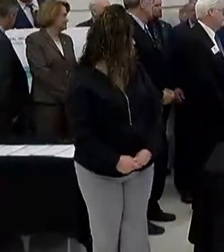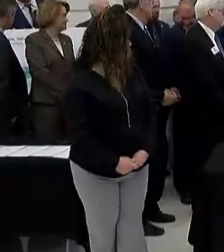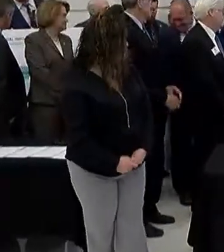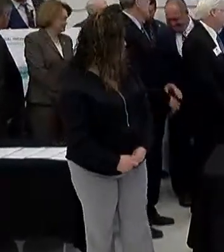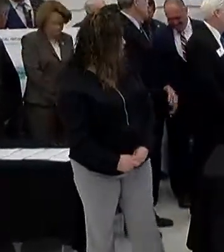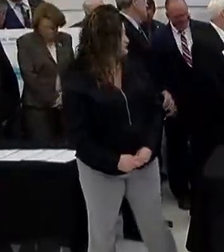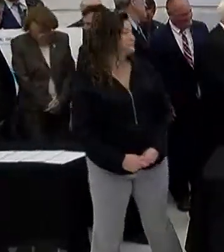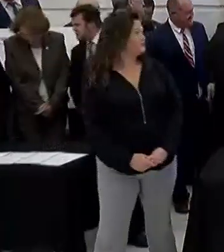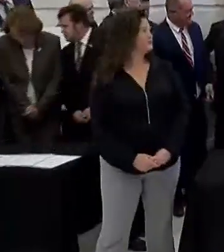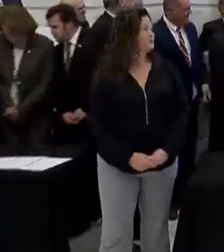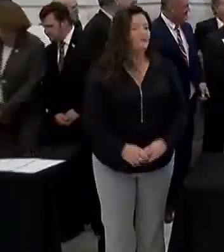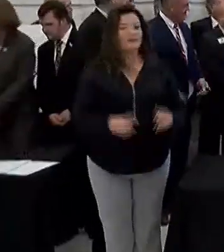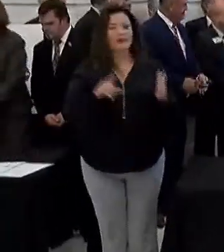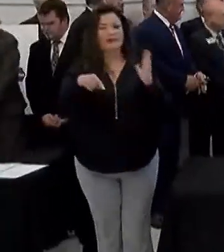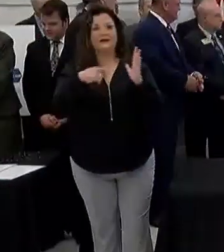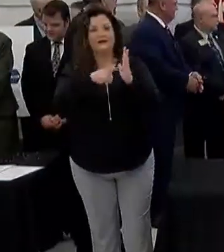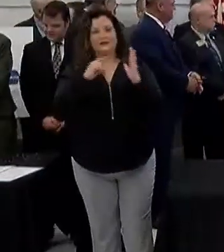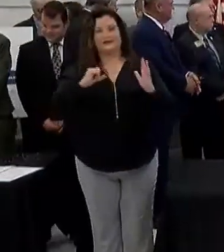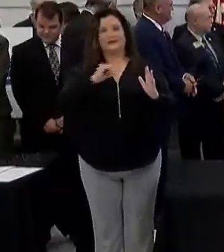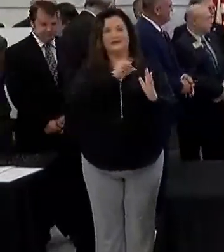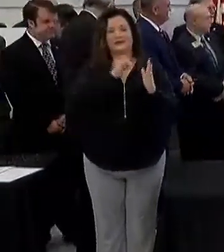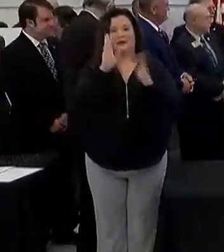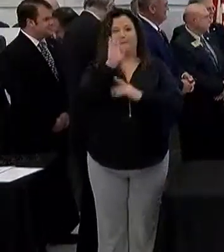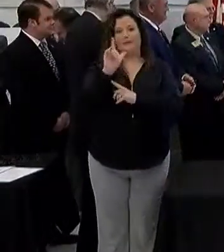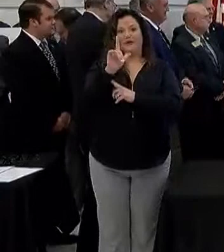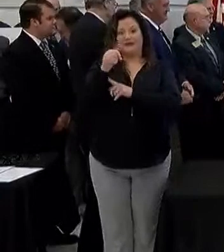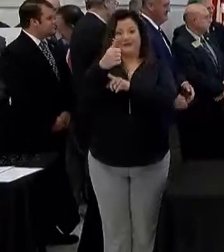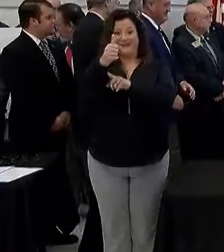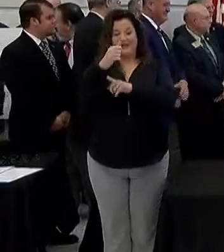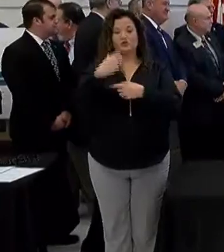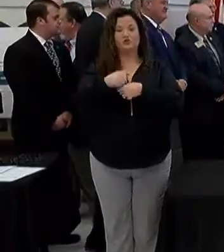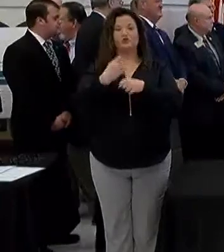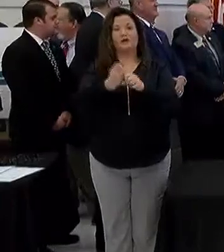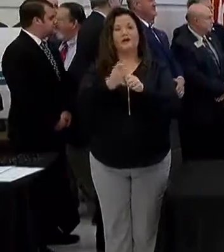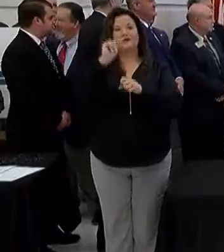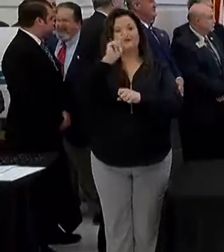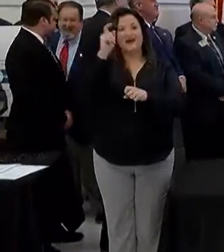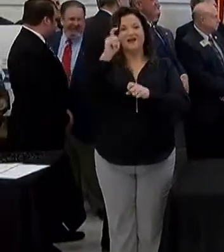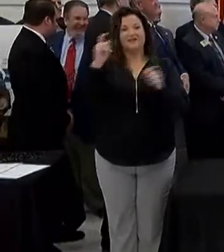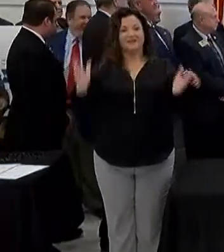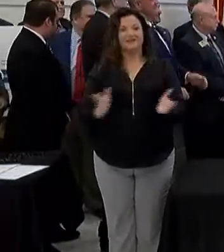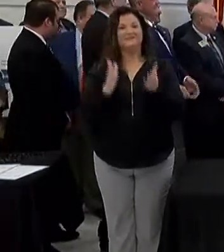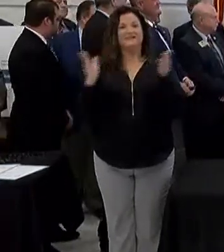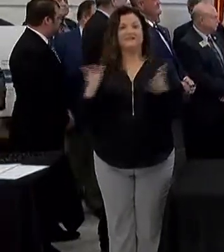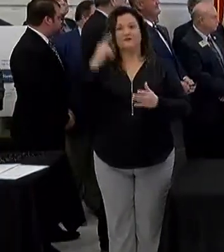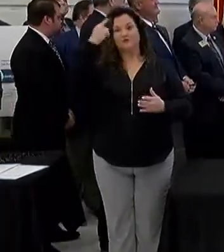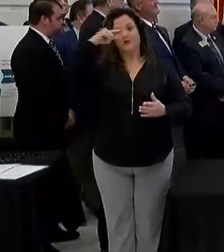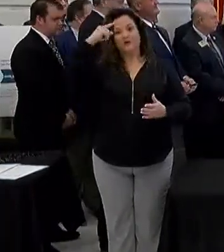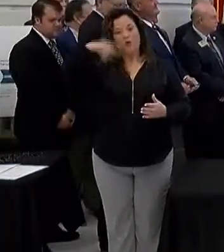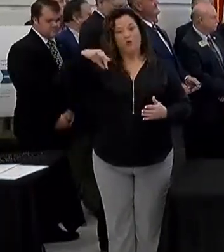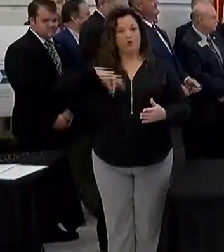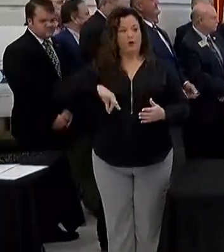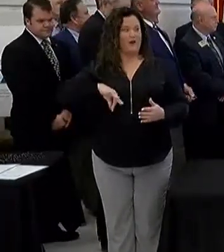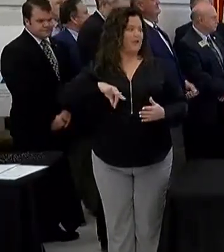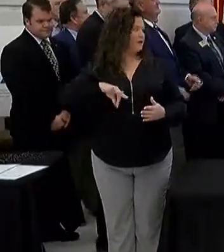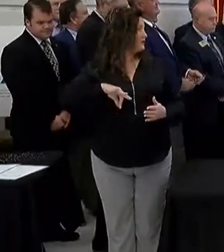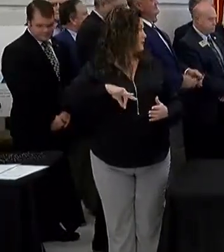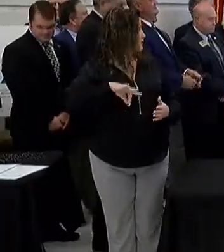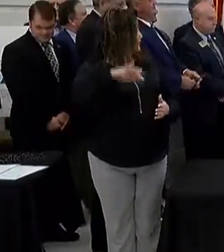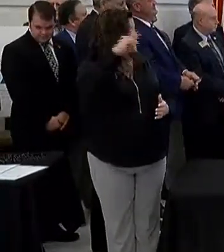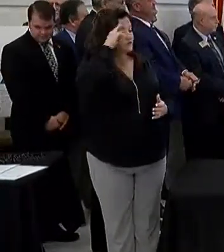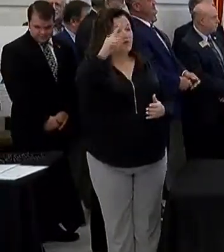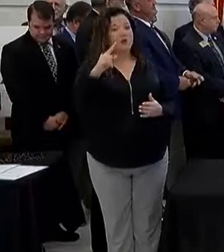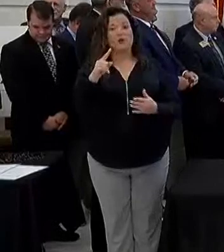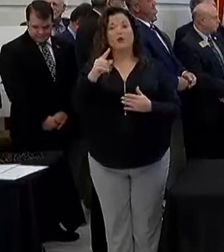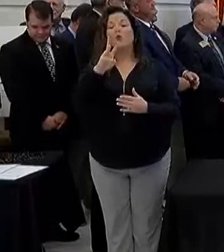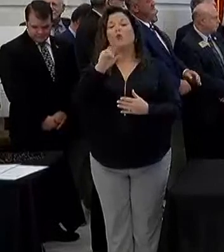This is Senate Bill 10, which is to create the tax incentives for the credit for